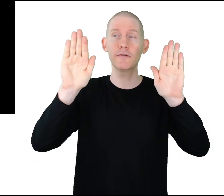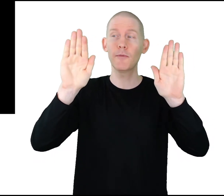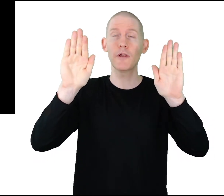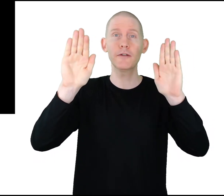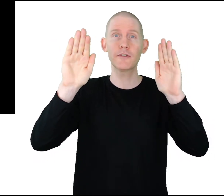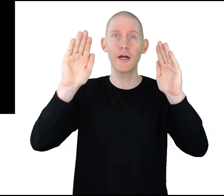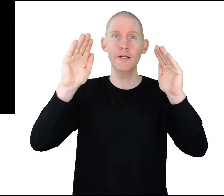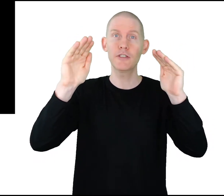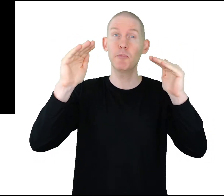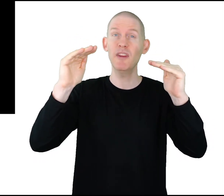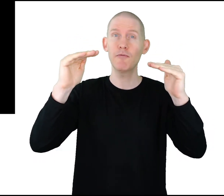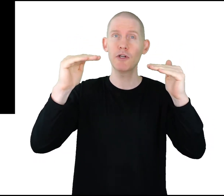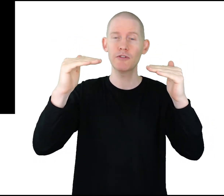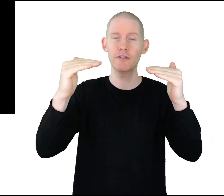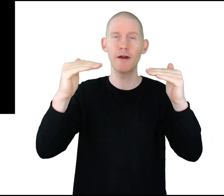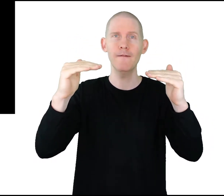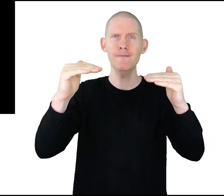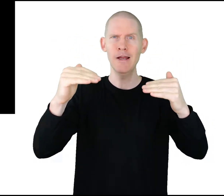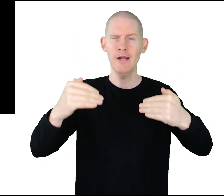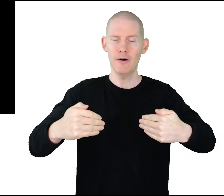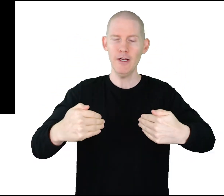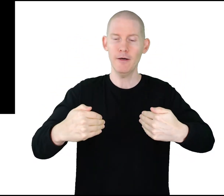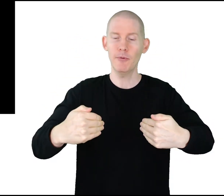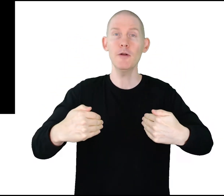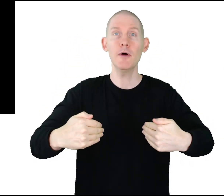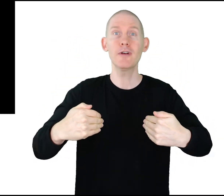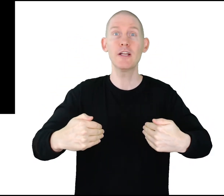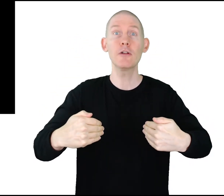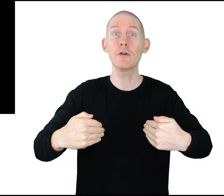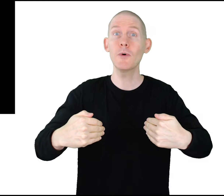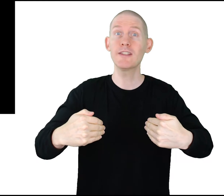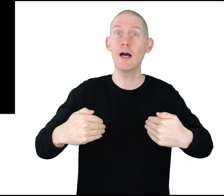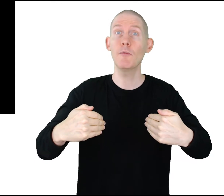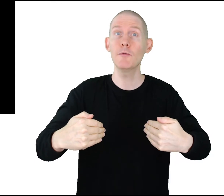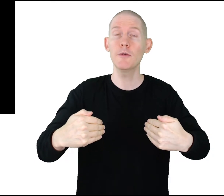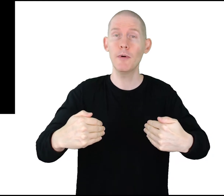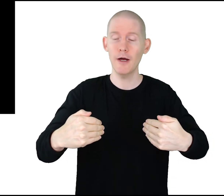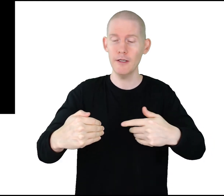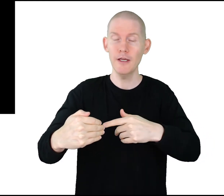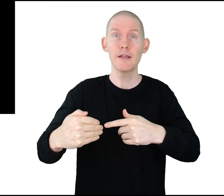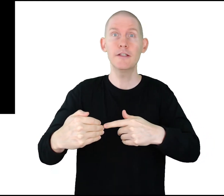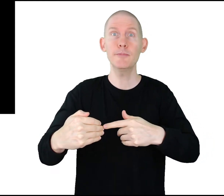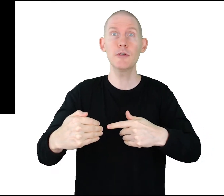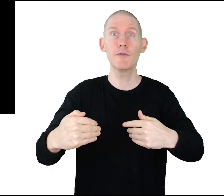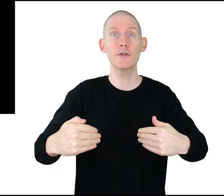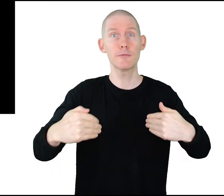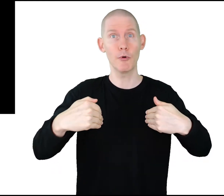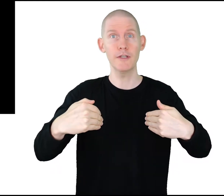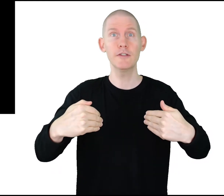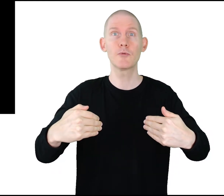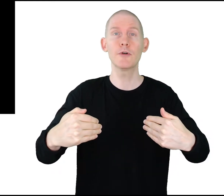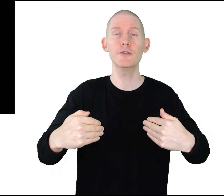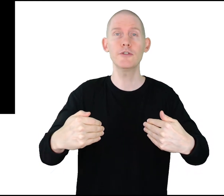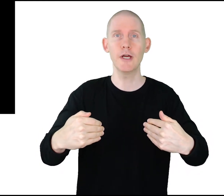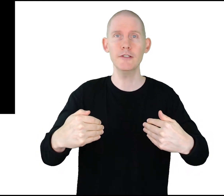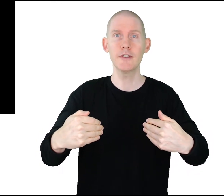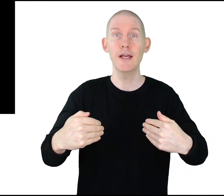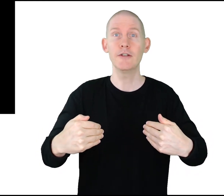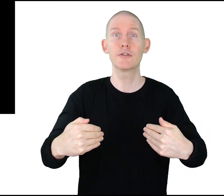thumb alongside, just bend the fingers down. All right, now put them out here a little ways out from your body. The tips of your fingers pointing towards your chest and just